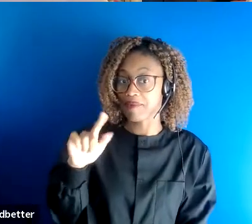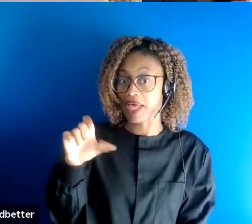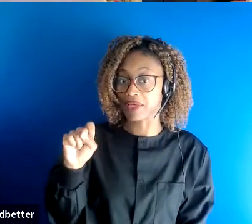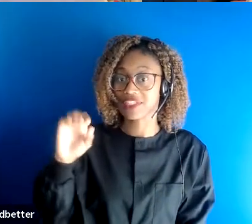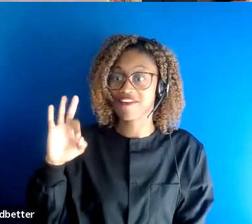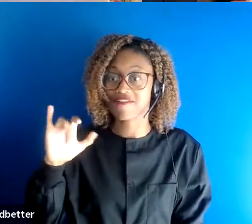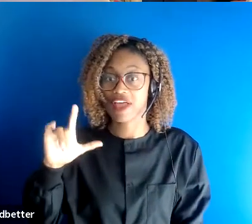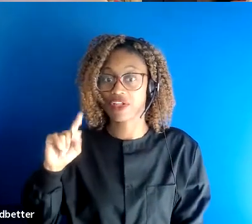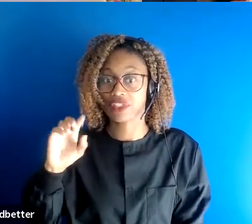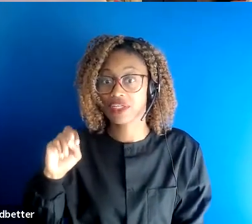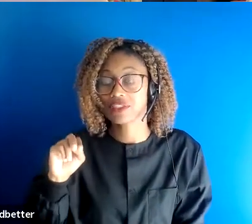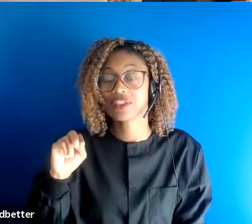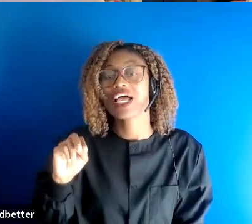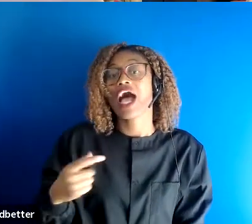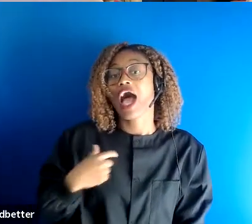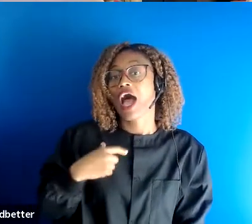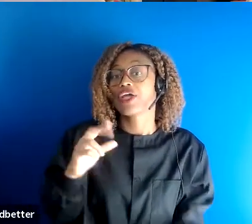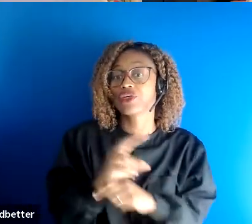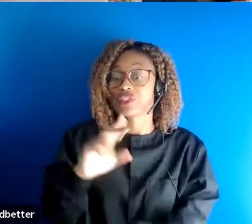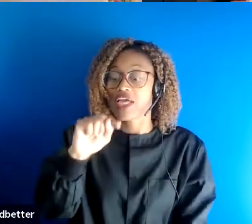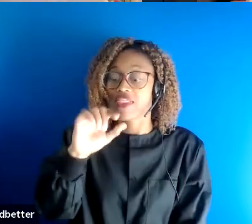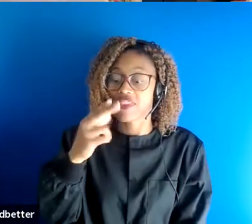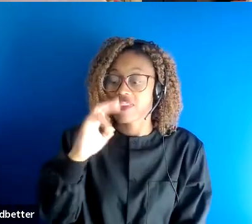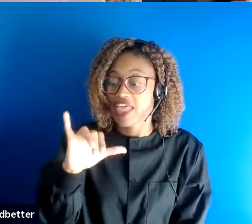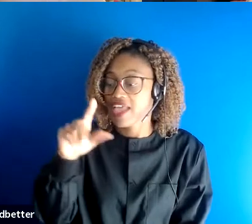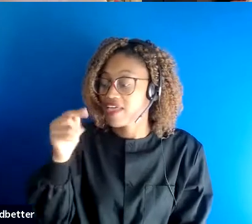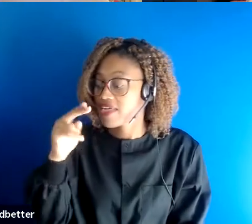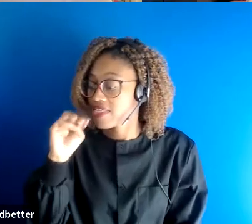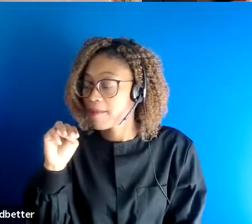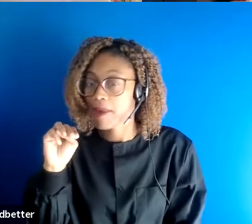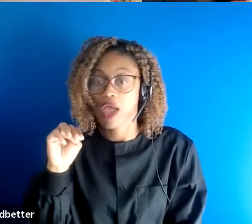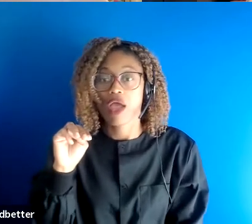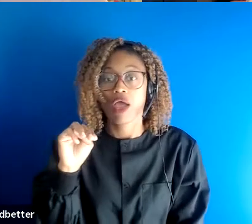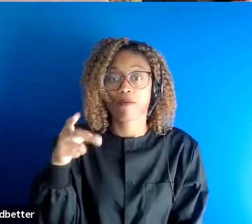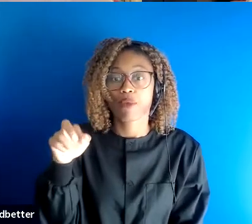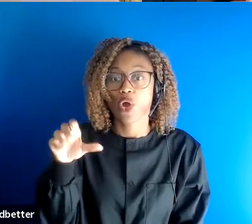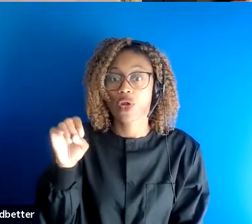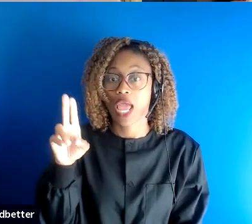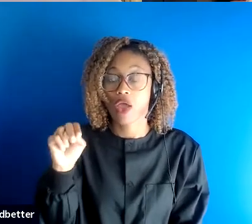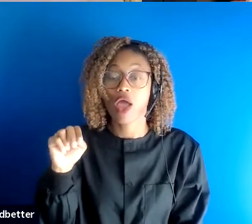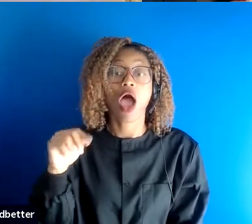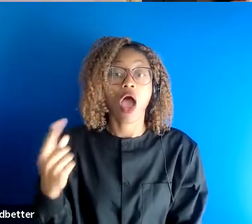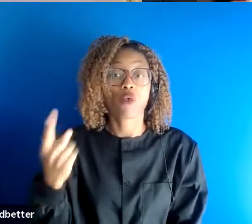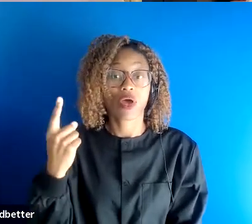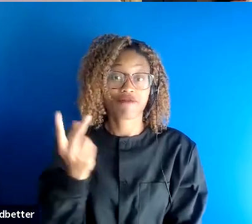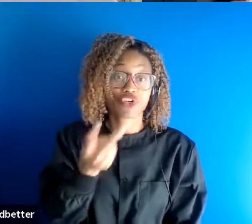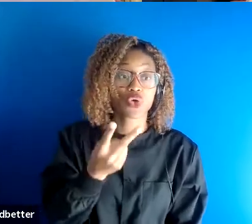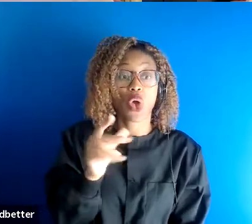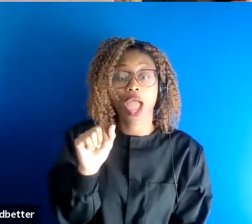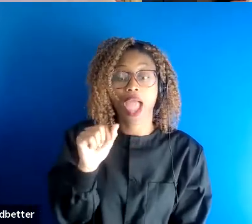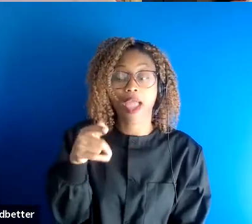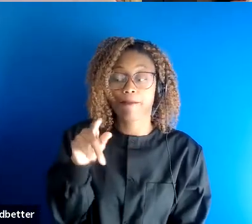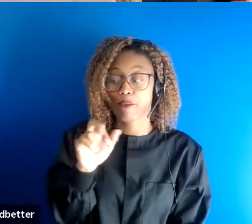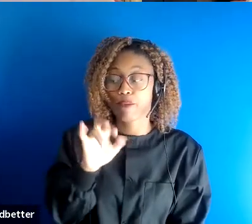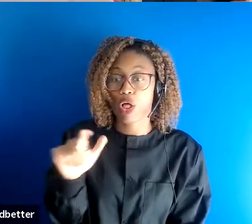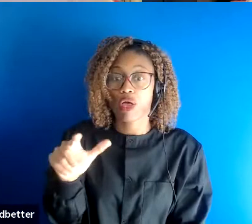I use they, them pronouns. I am one of the two April Youth Board seats, as well